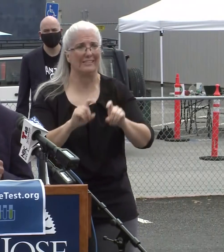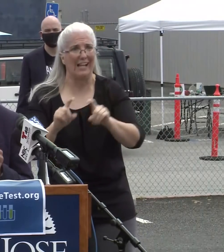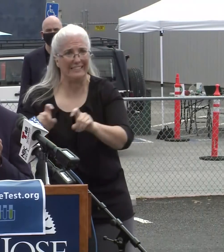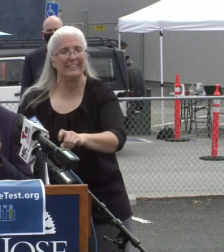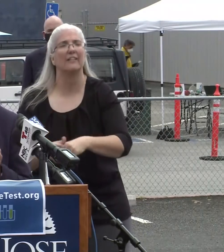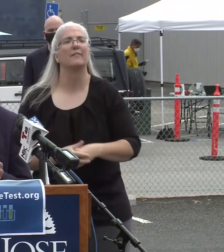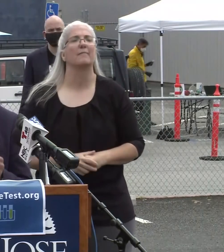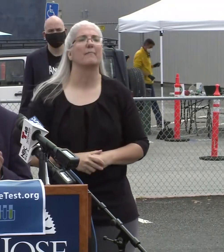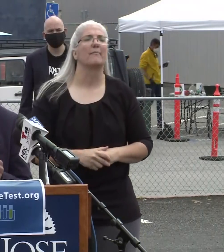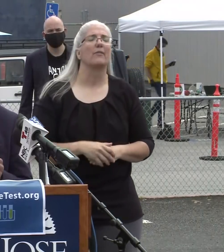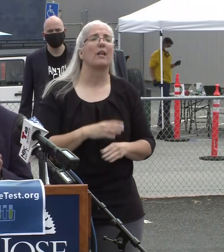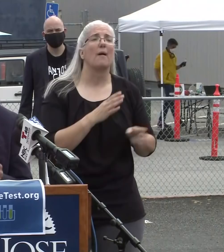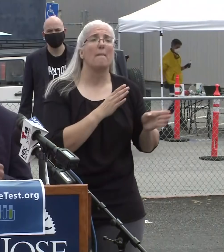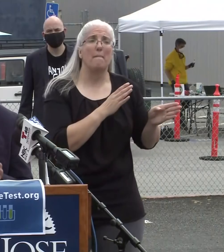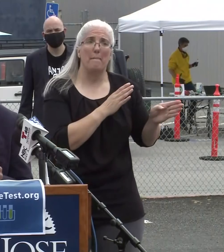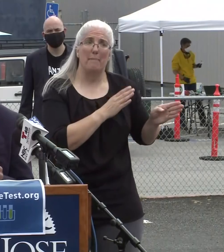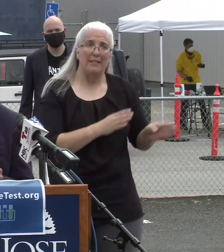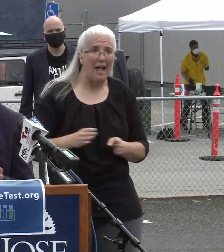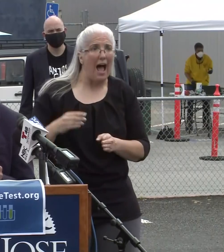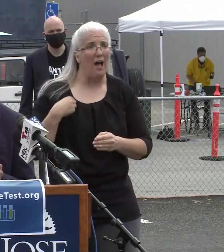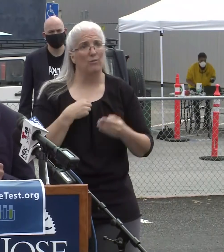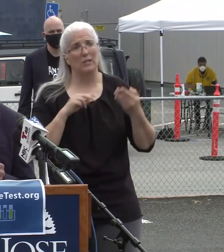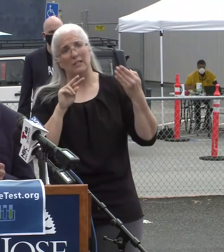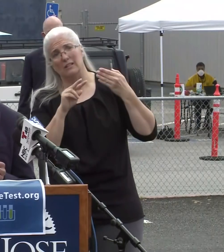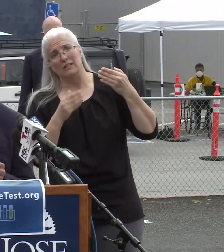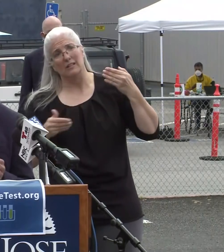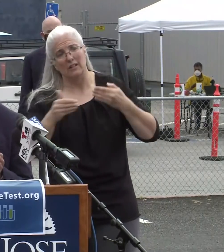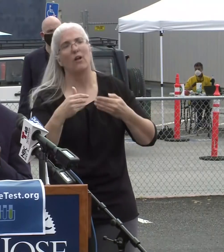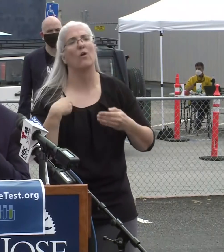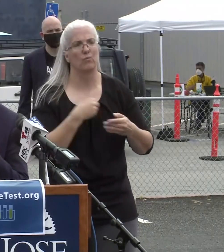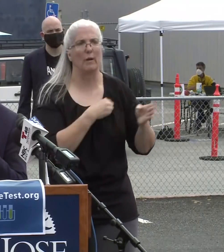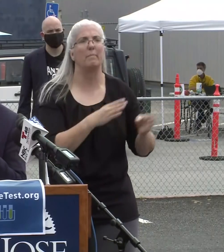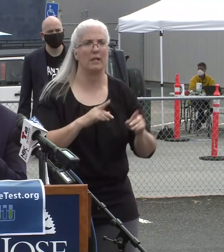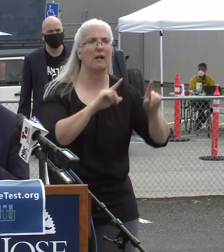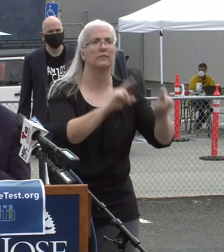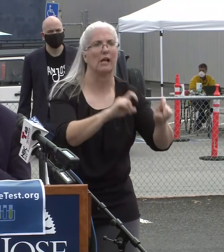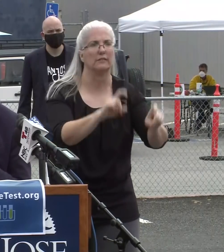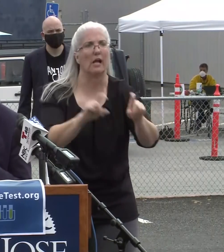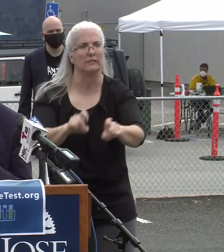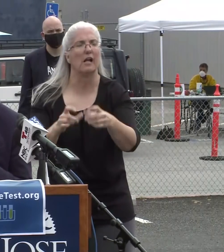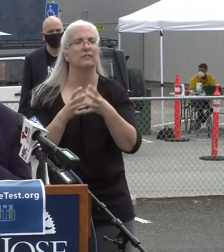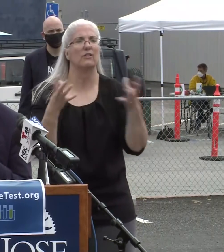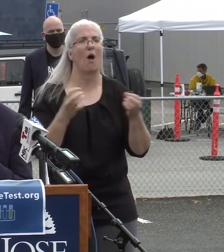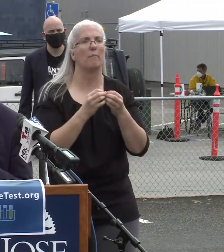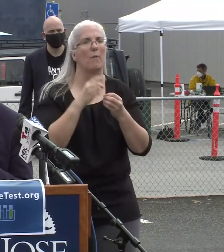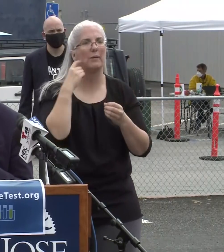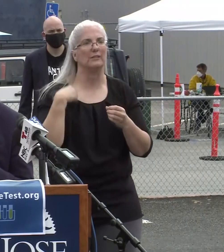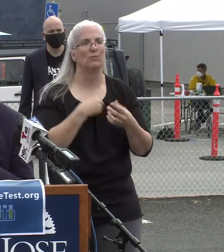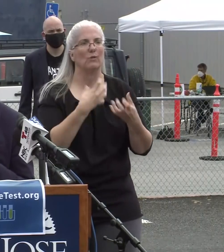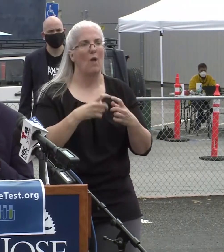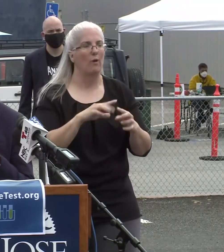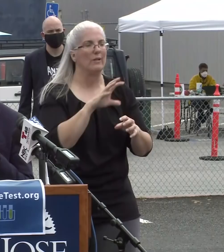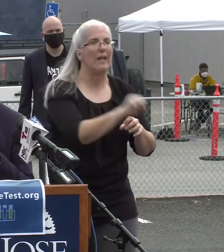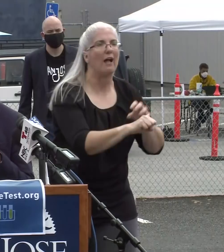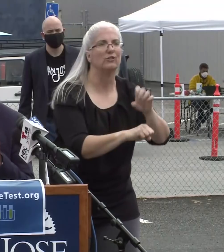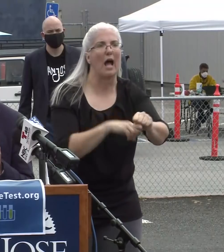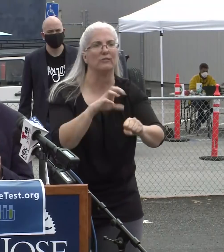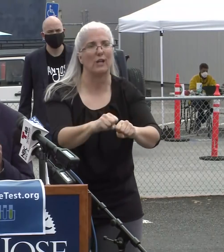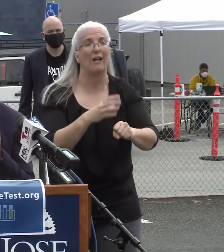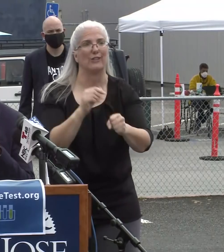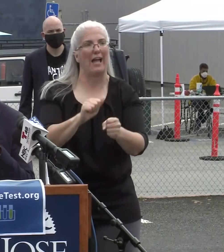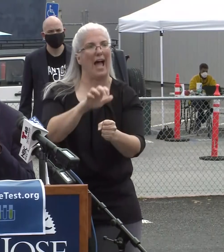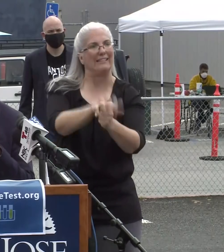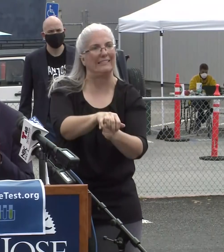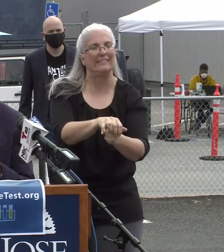is to begin doing a lot of testing so that we capture any of those little fires that flare up, and we